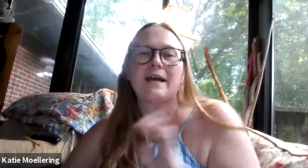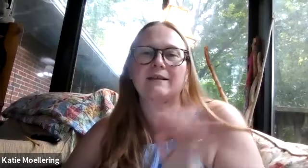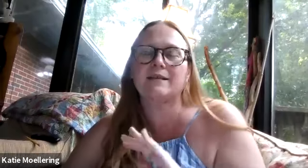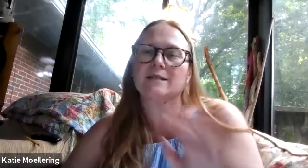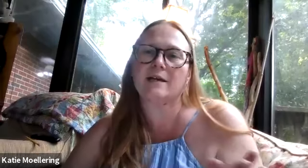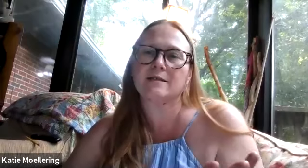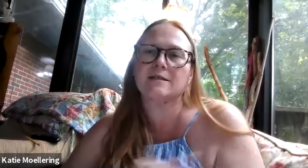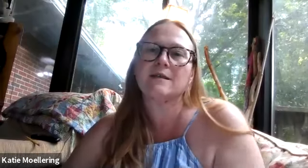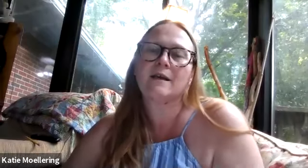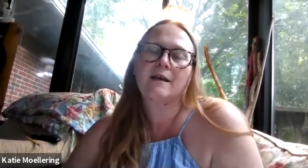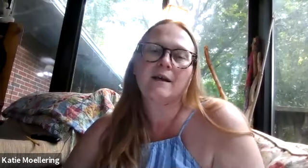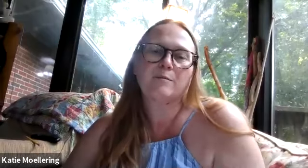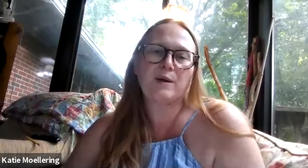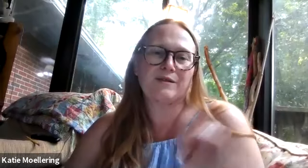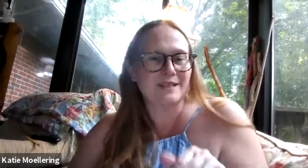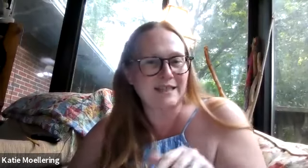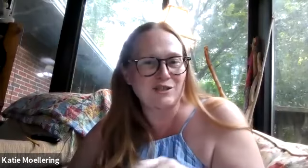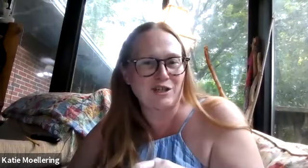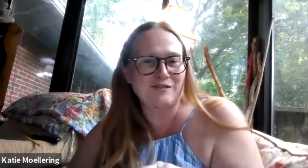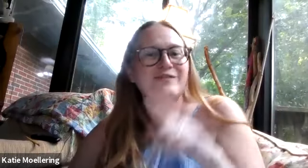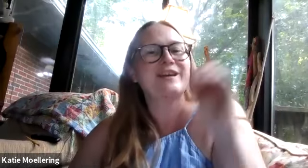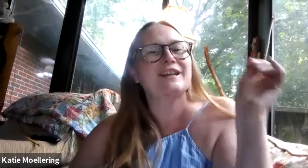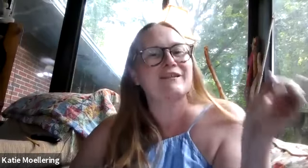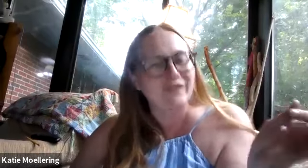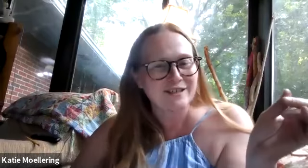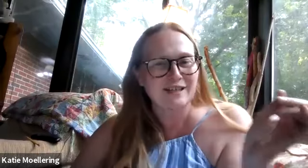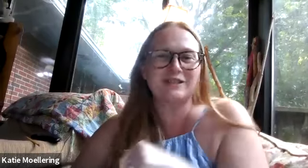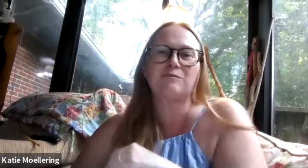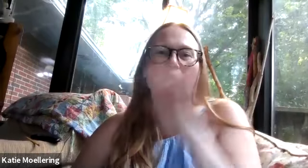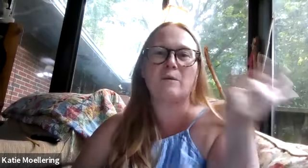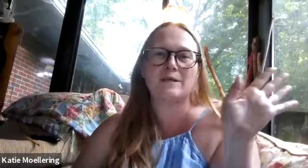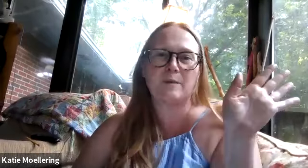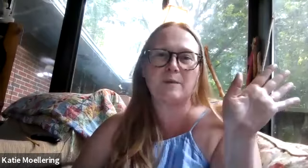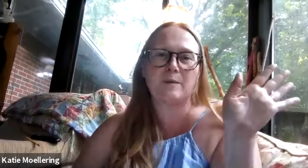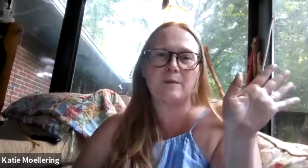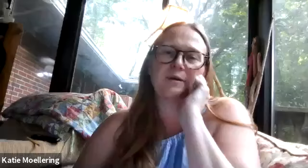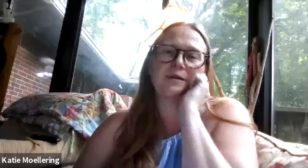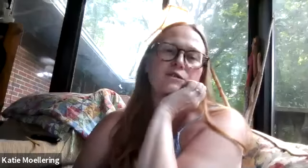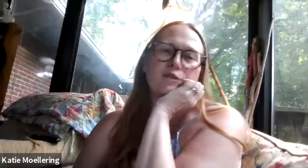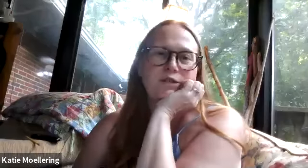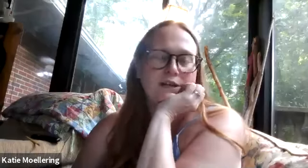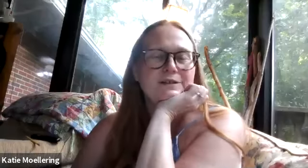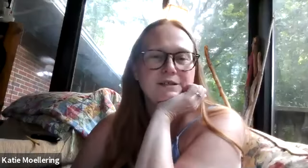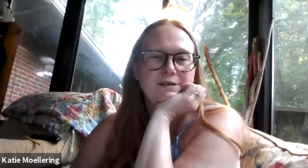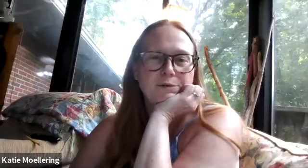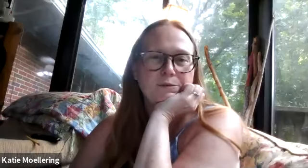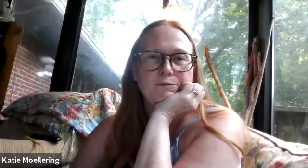at the library. And these classes, both this session and the first session, will always be on the library's YouTube channel. So